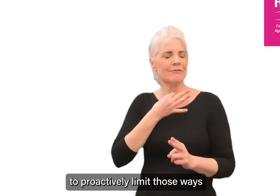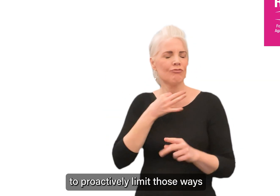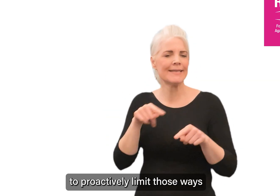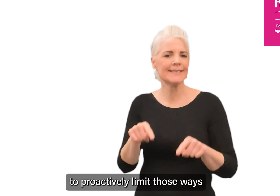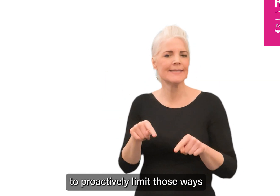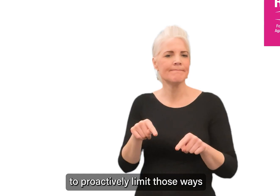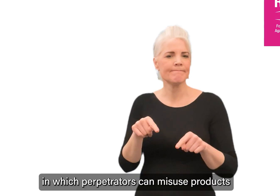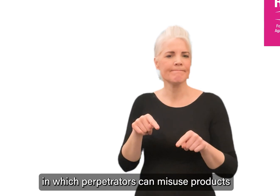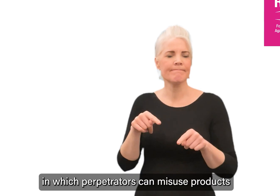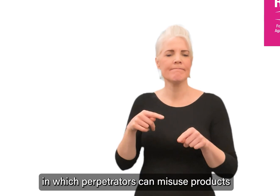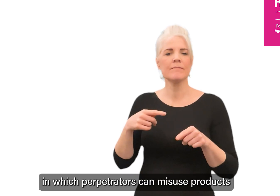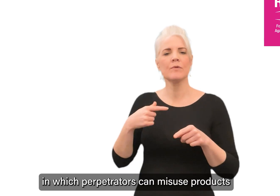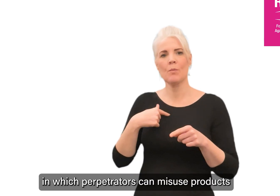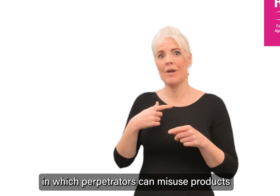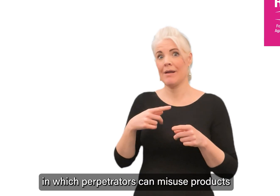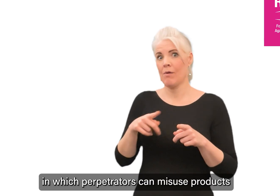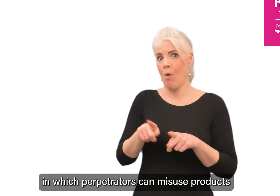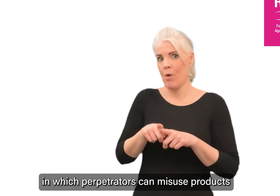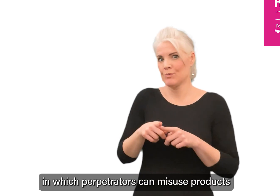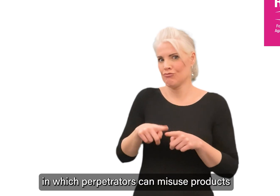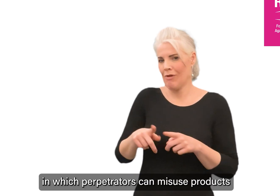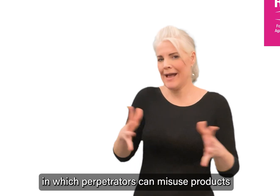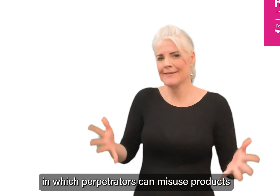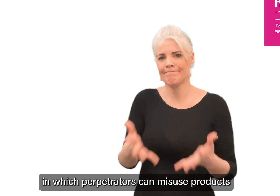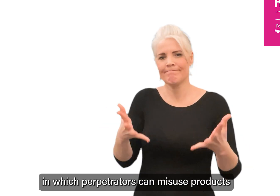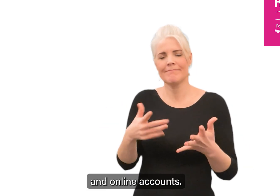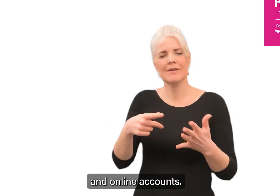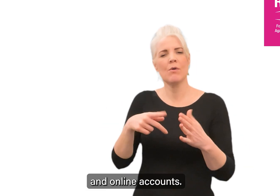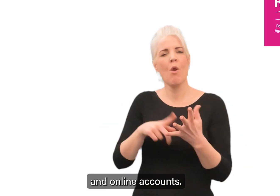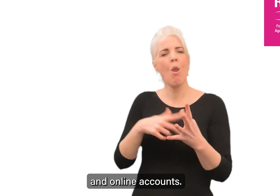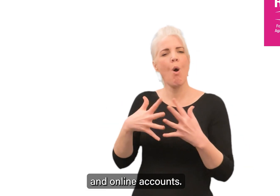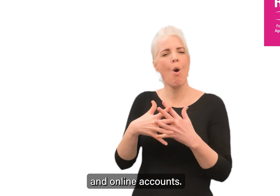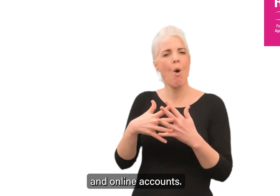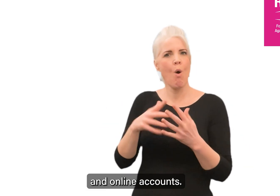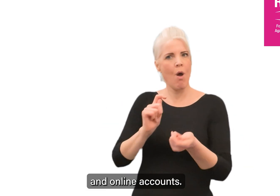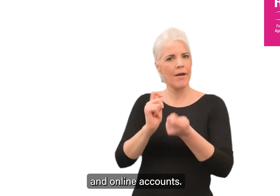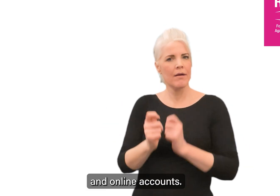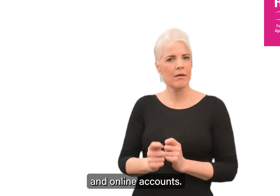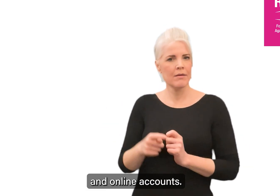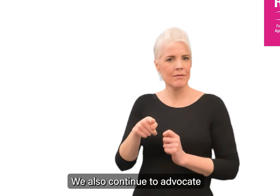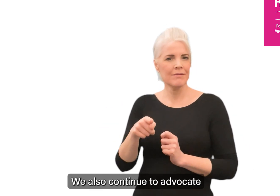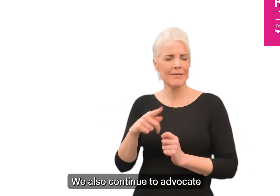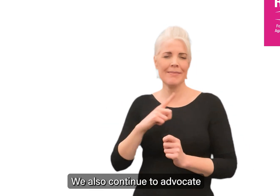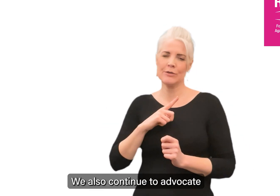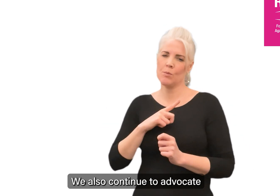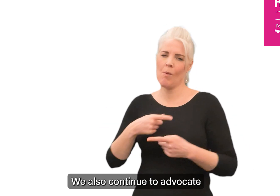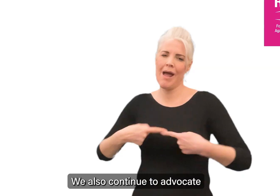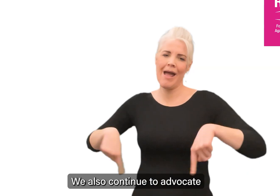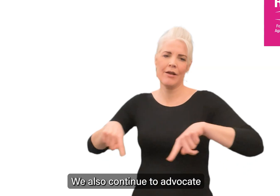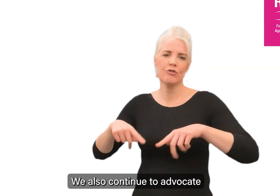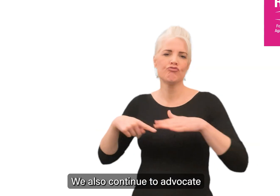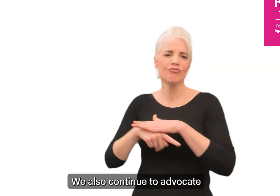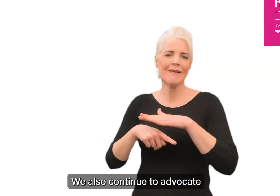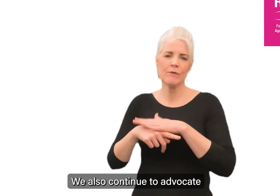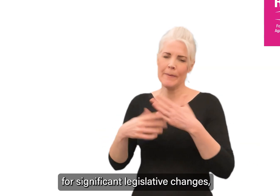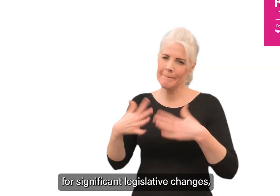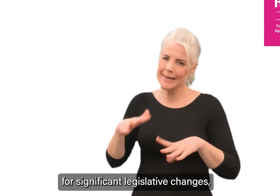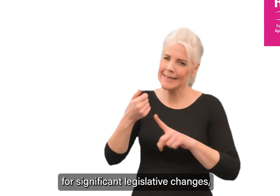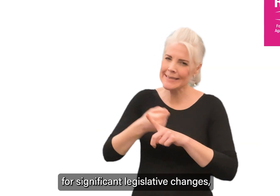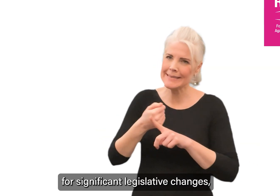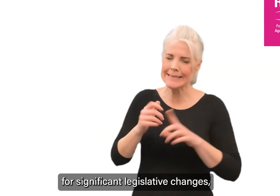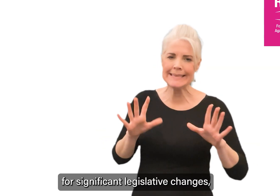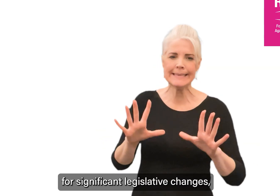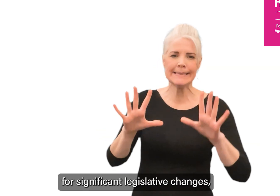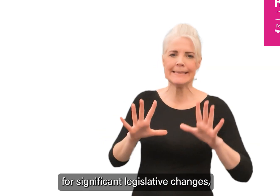limit those ways in which perpetrators can misuse products and online accounts. We also continue to advocate